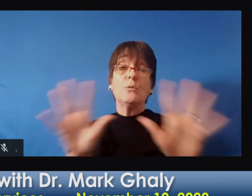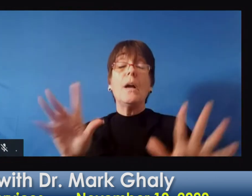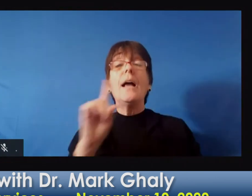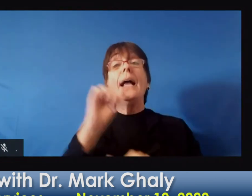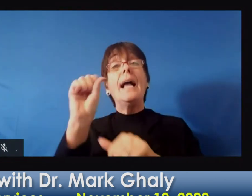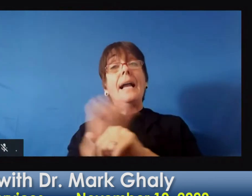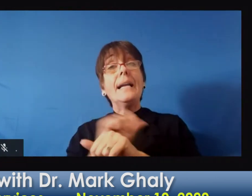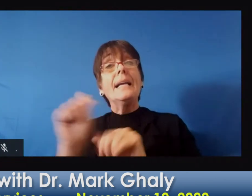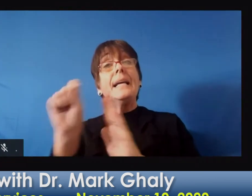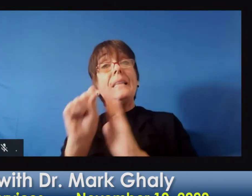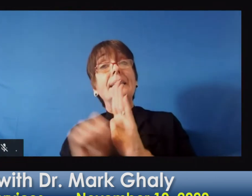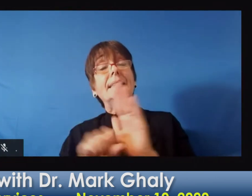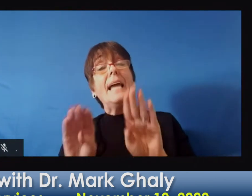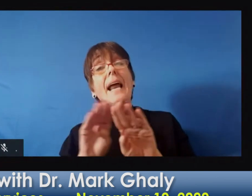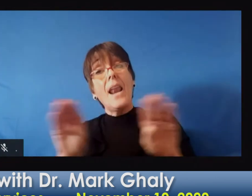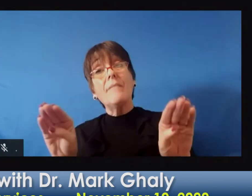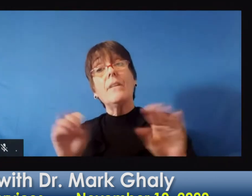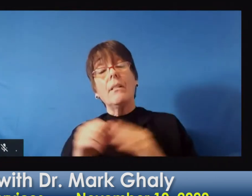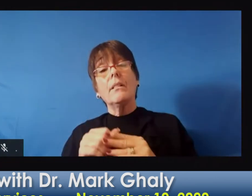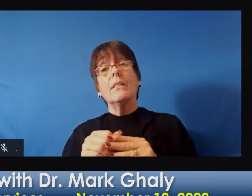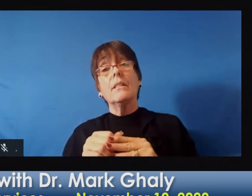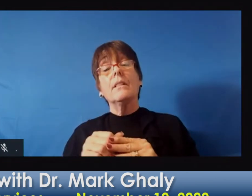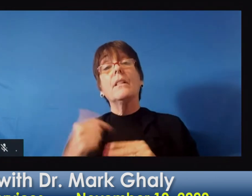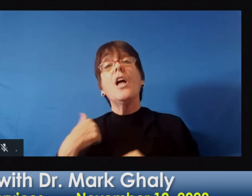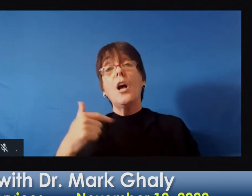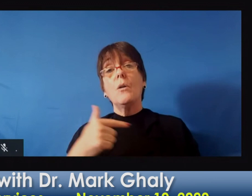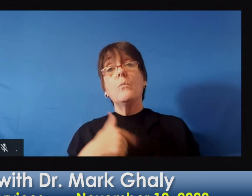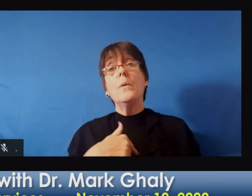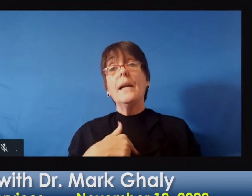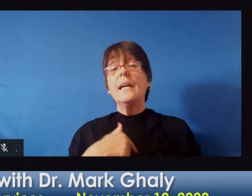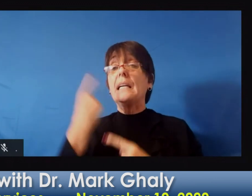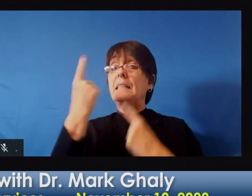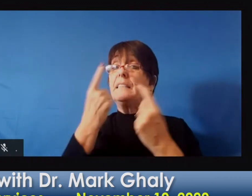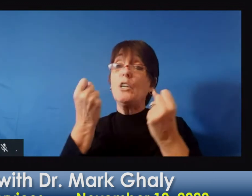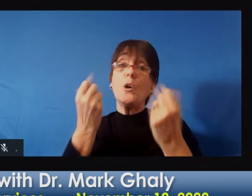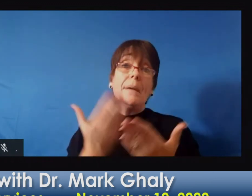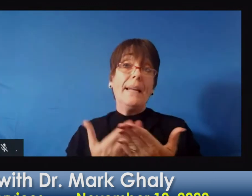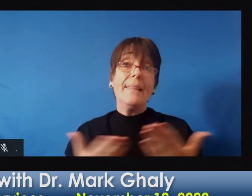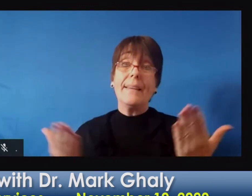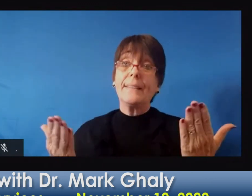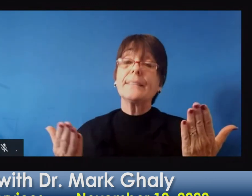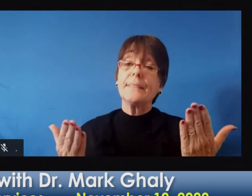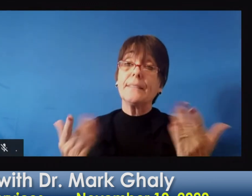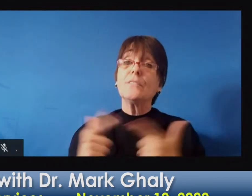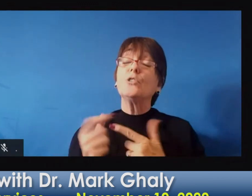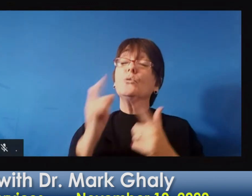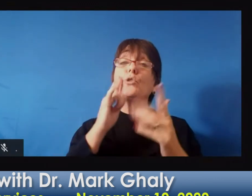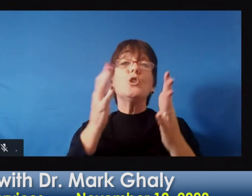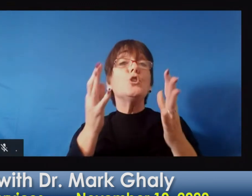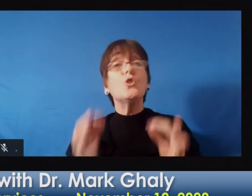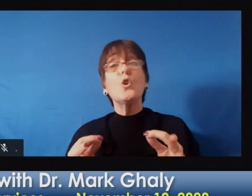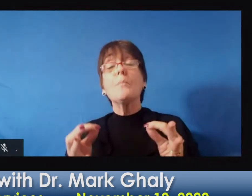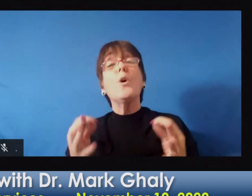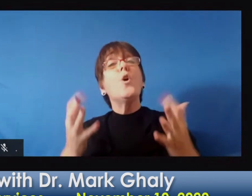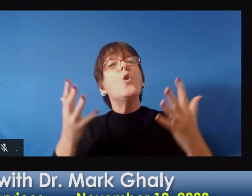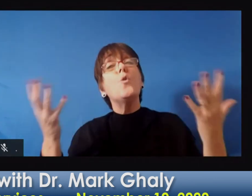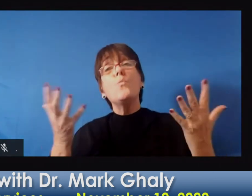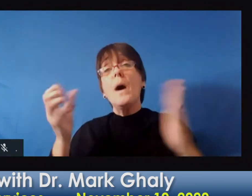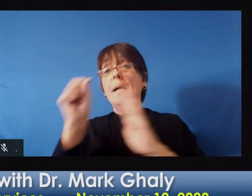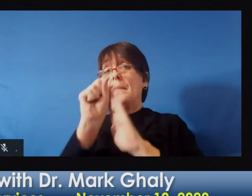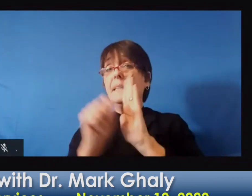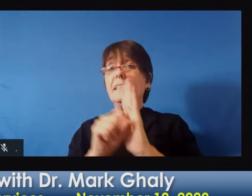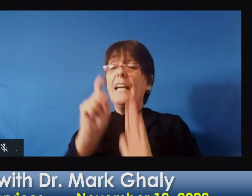at the state level, we take a number of factors into play to determine what it is that the state should